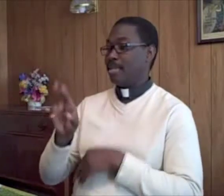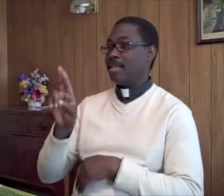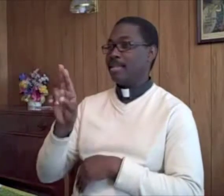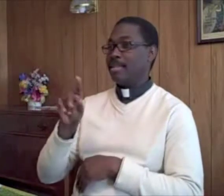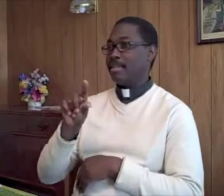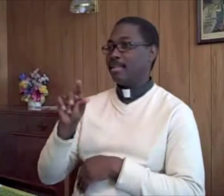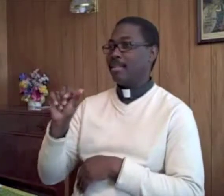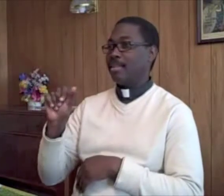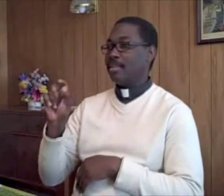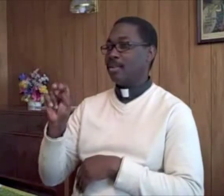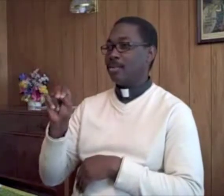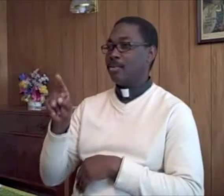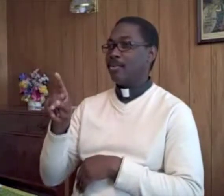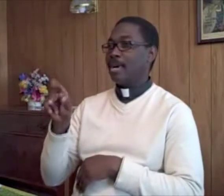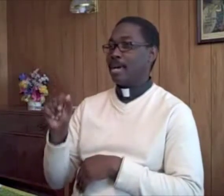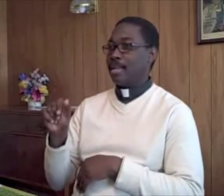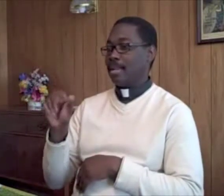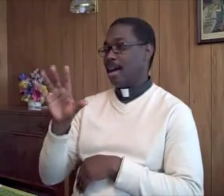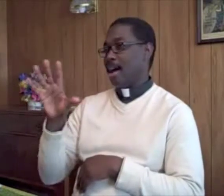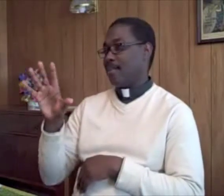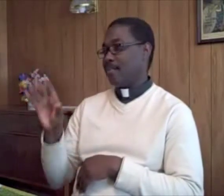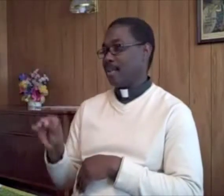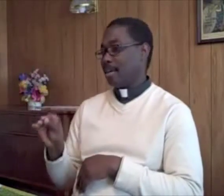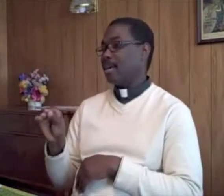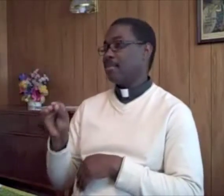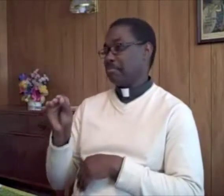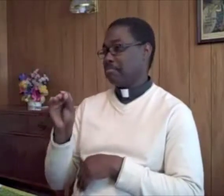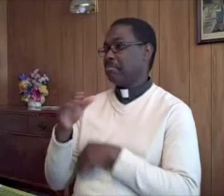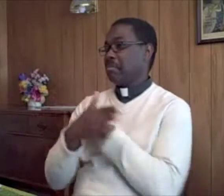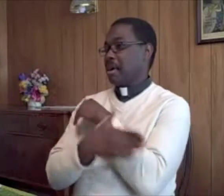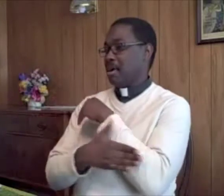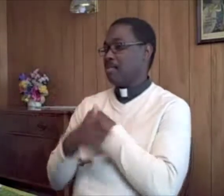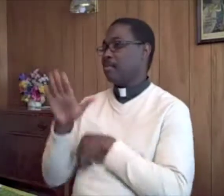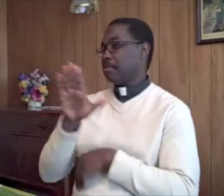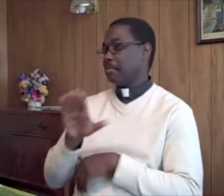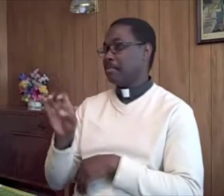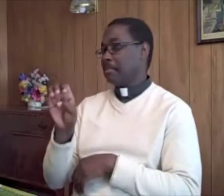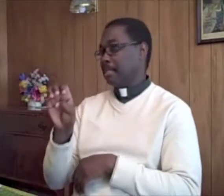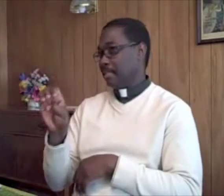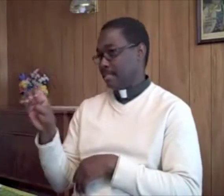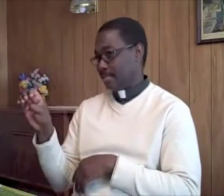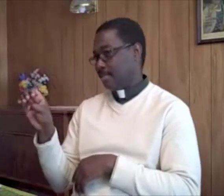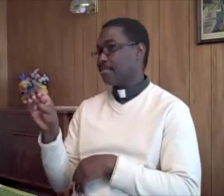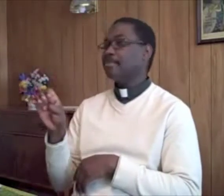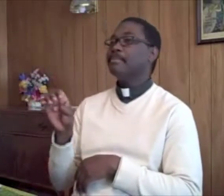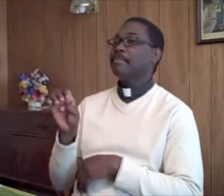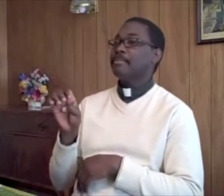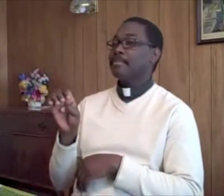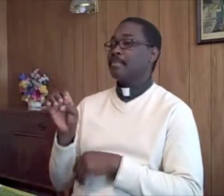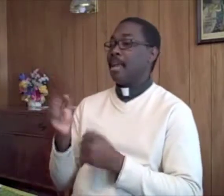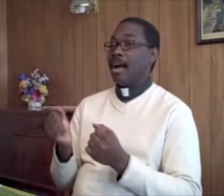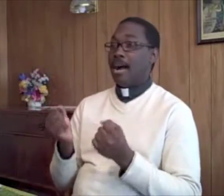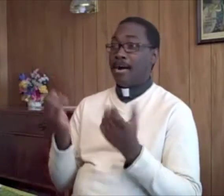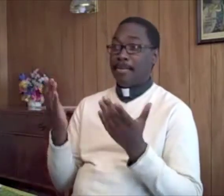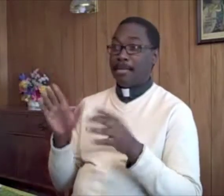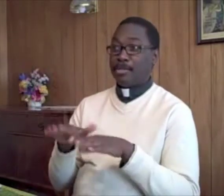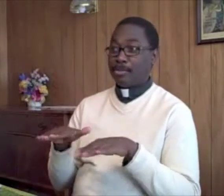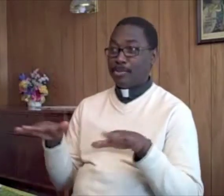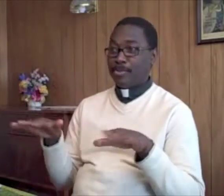I was born in Uganda, Africa, which is on the east side of the continent. I come from a family of